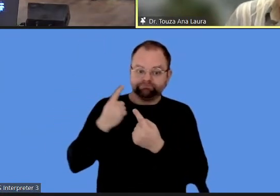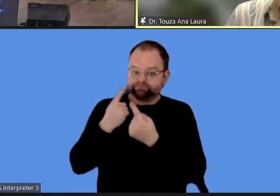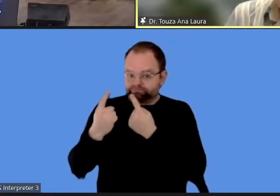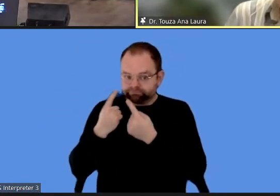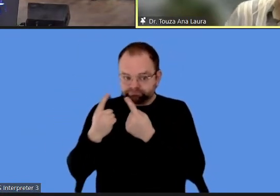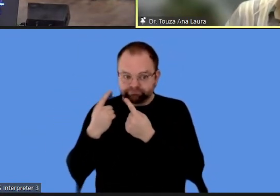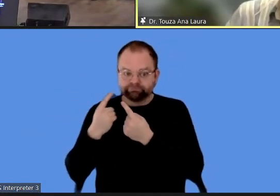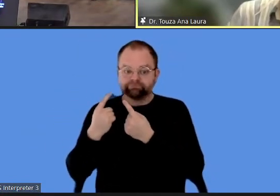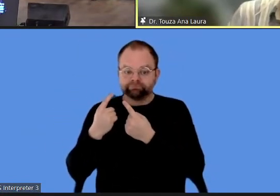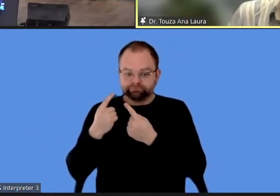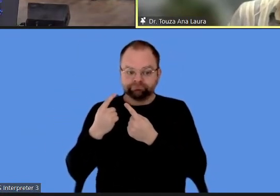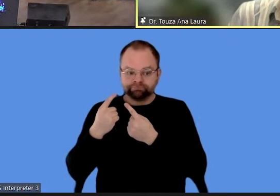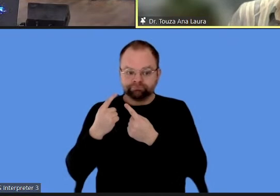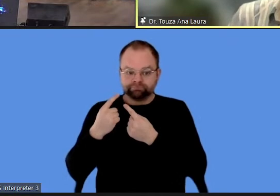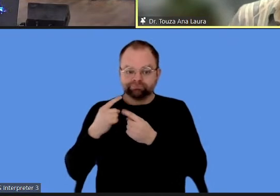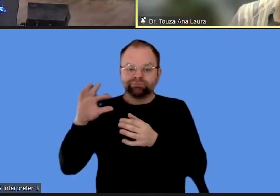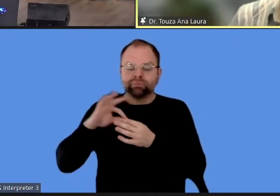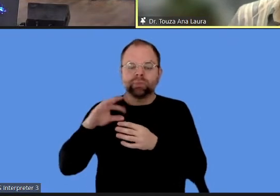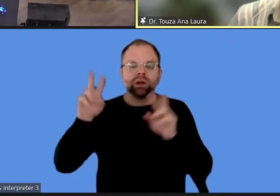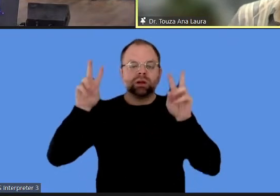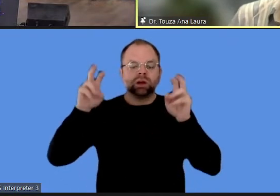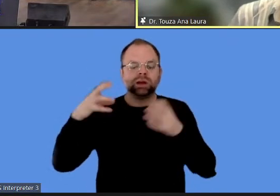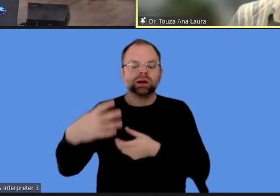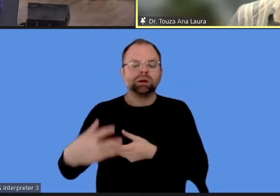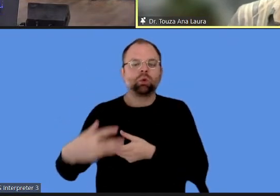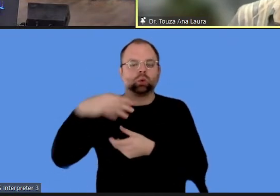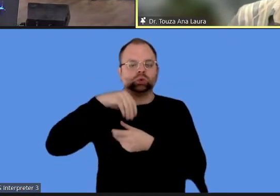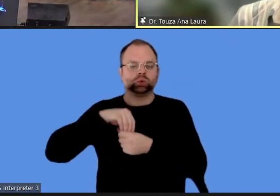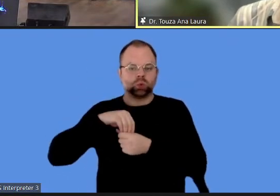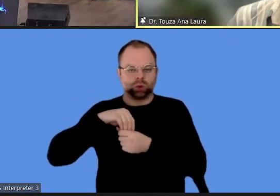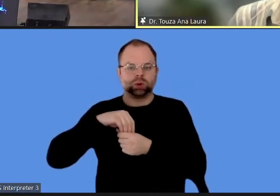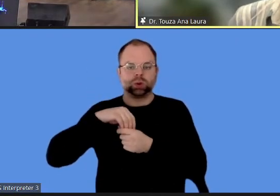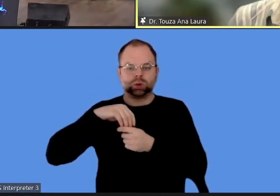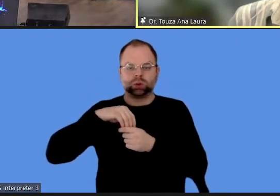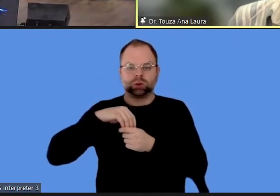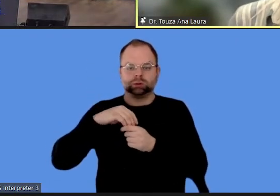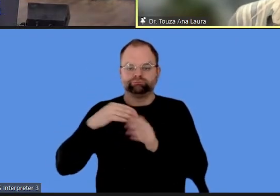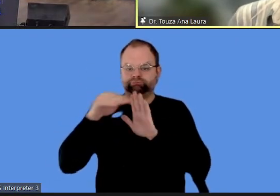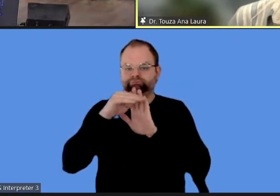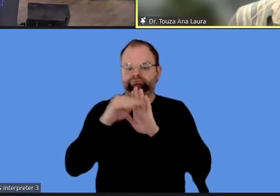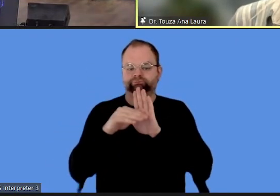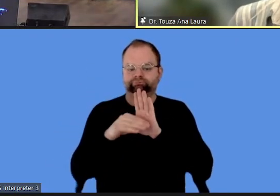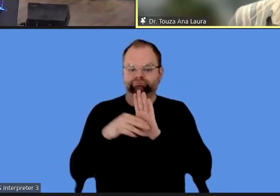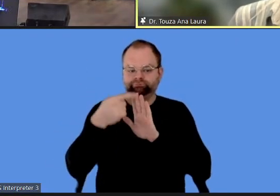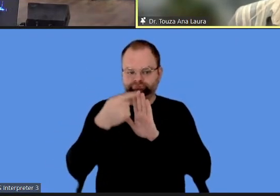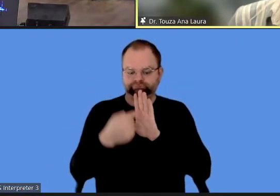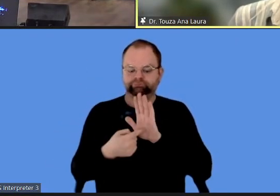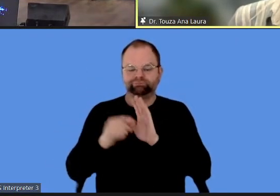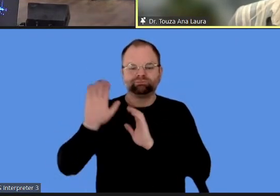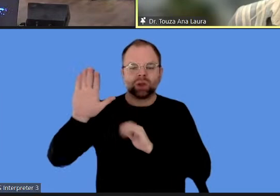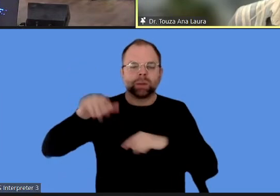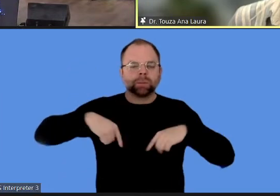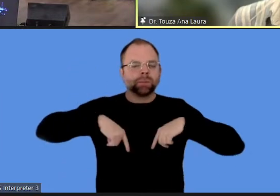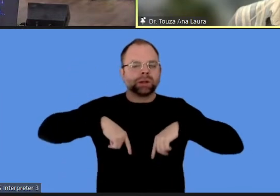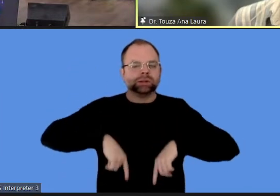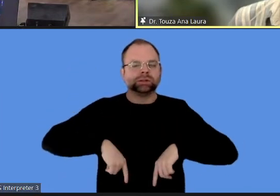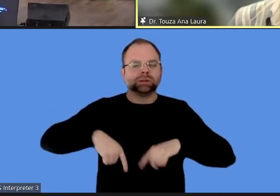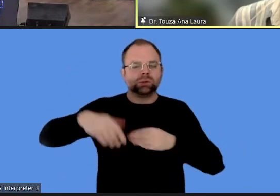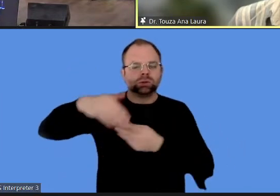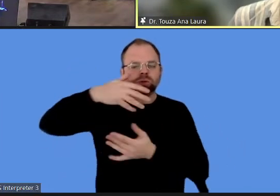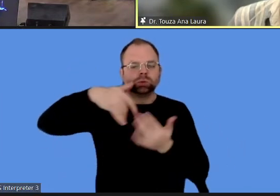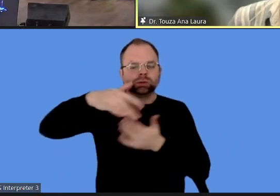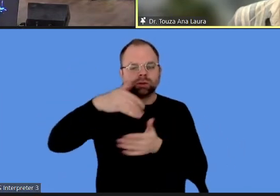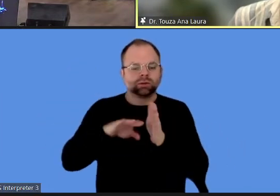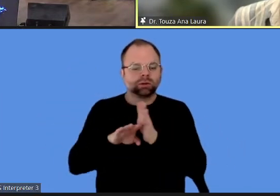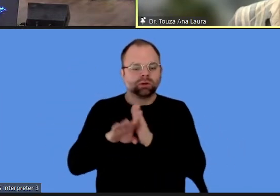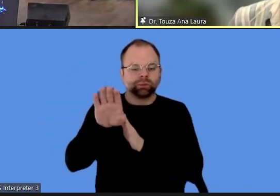the time. So we did another food assessment